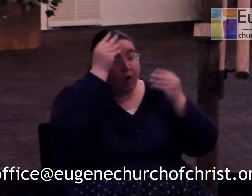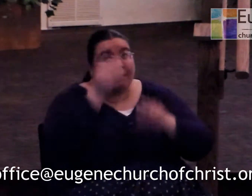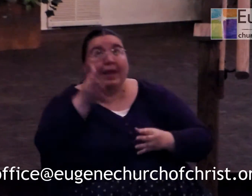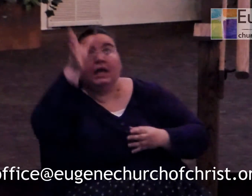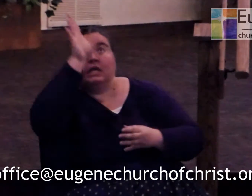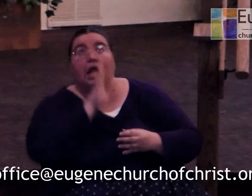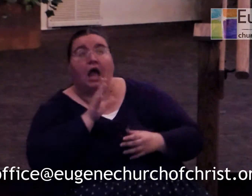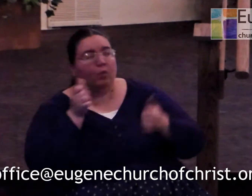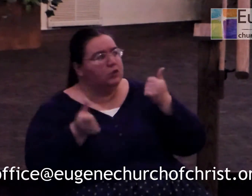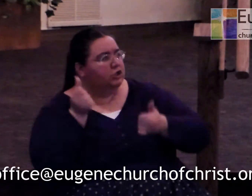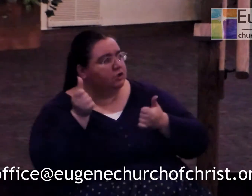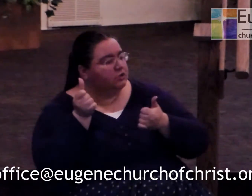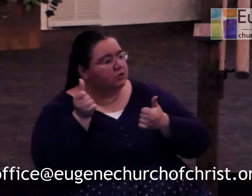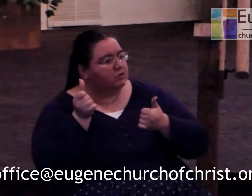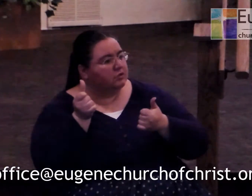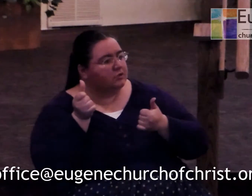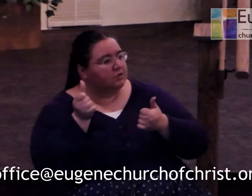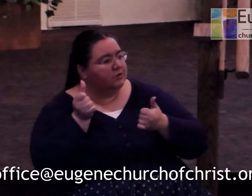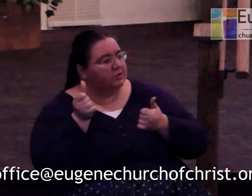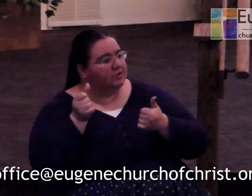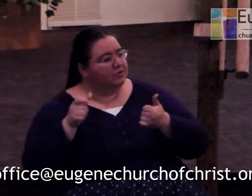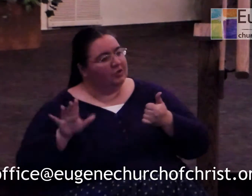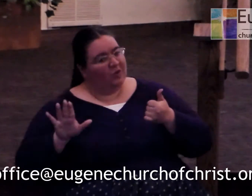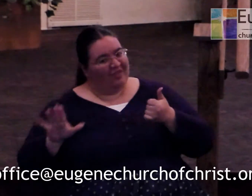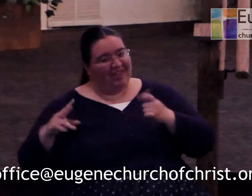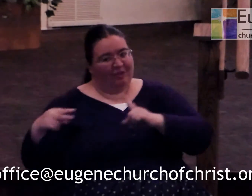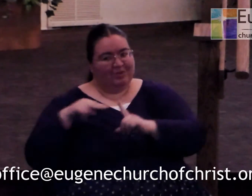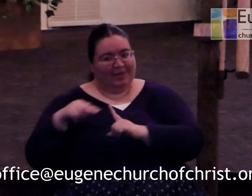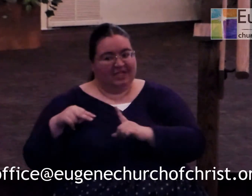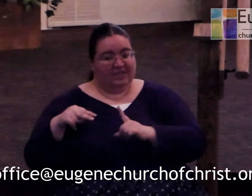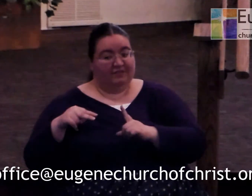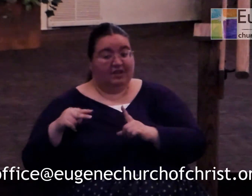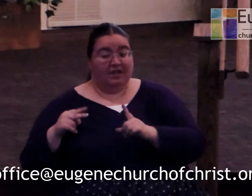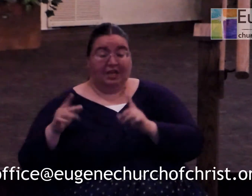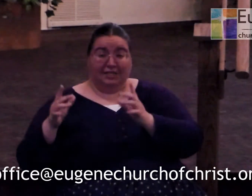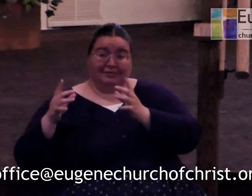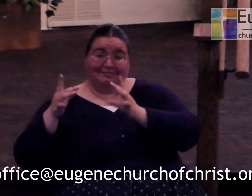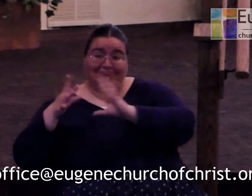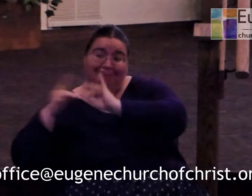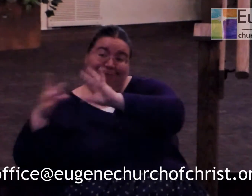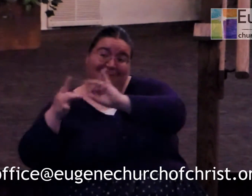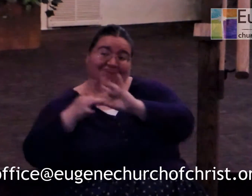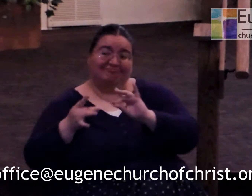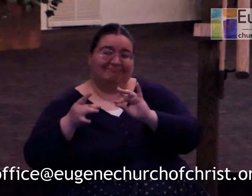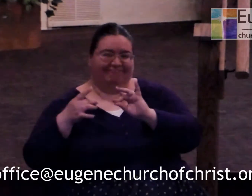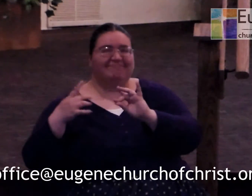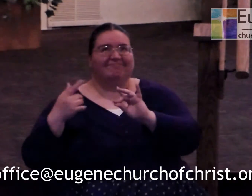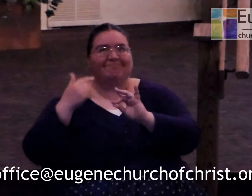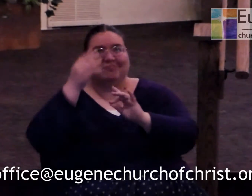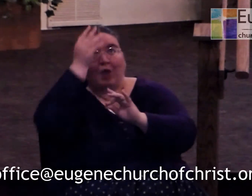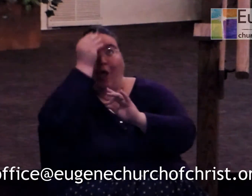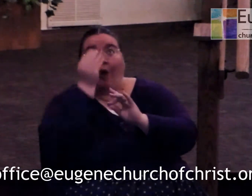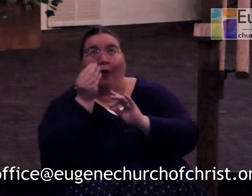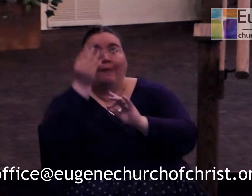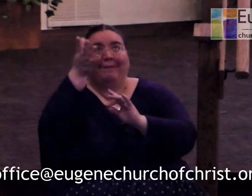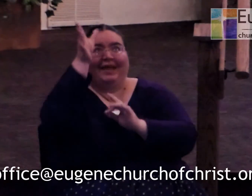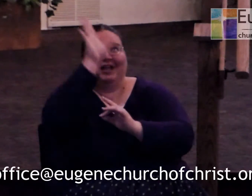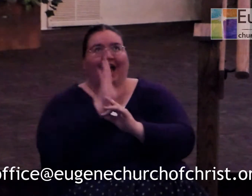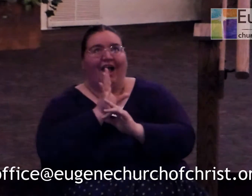God. If we don't talk about it, we're obeying you. And maybe we should start looking at it that way. If we talk about it, we're obeying God.